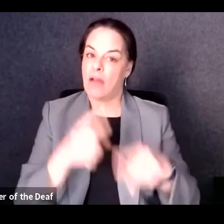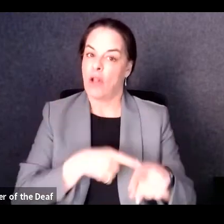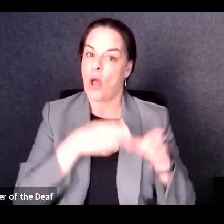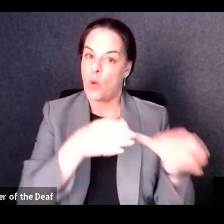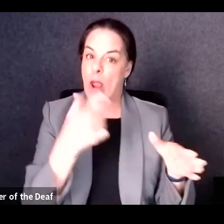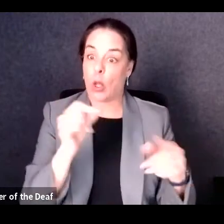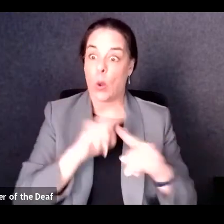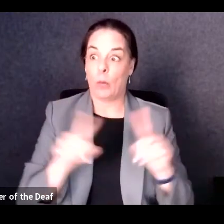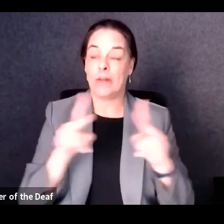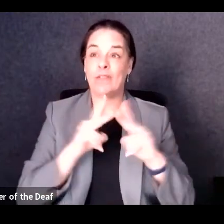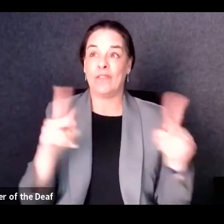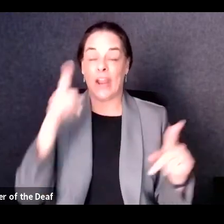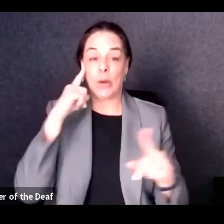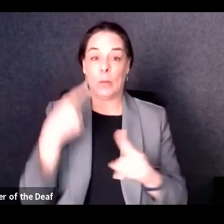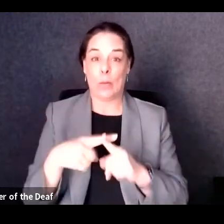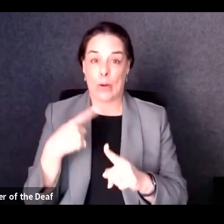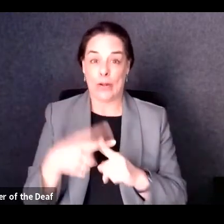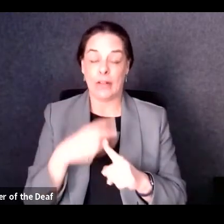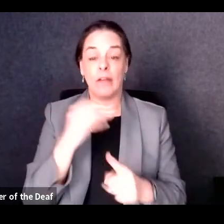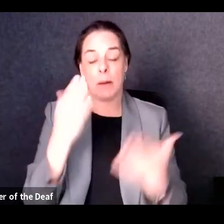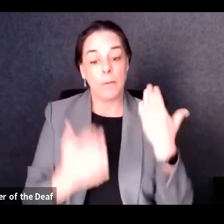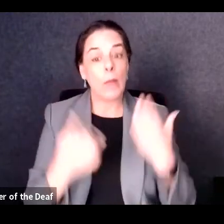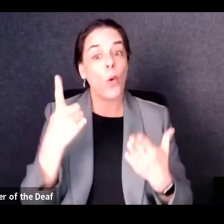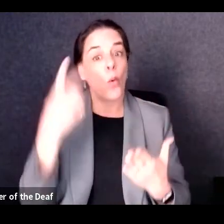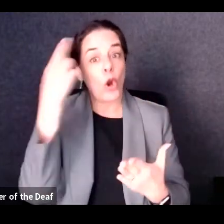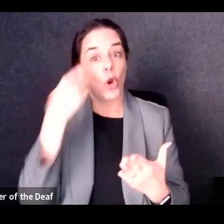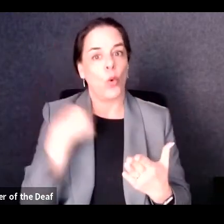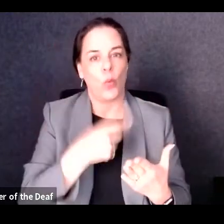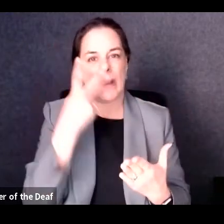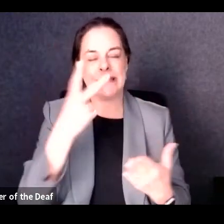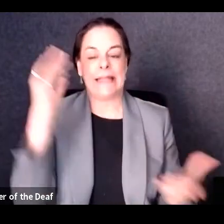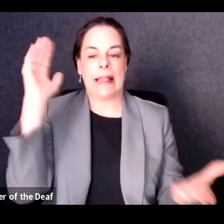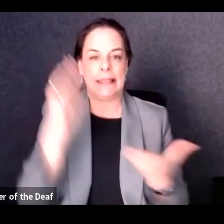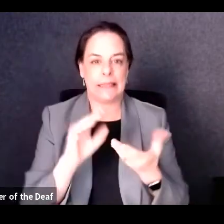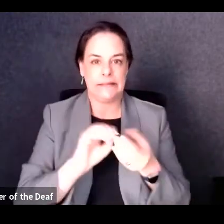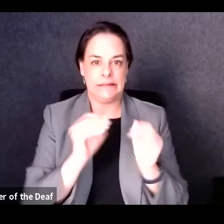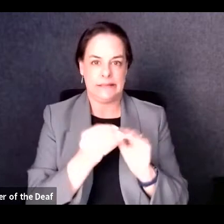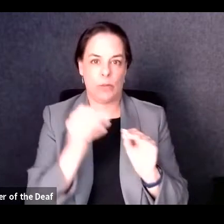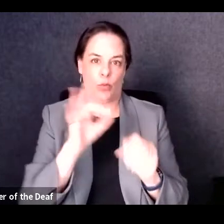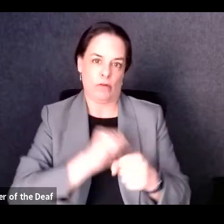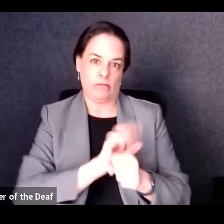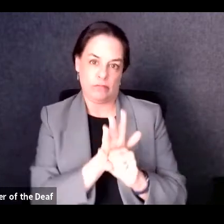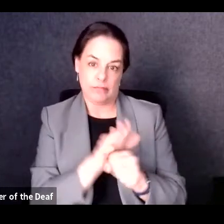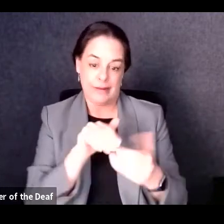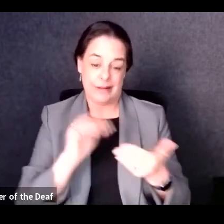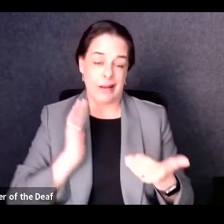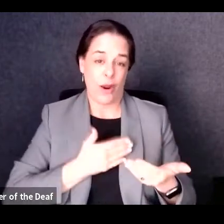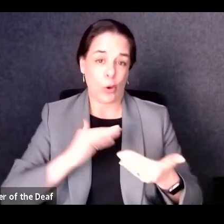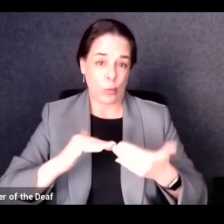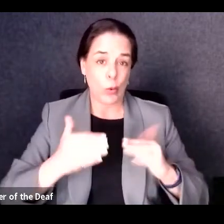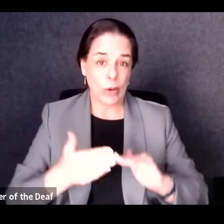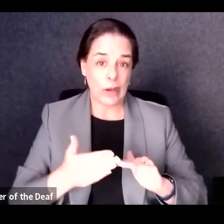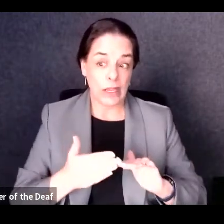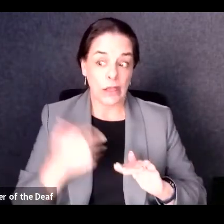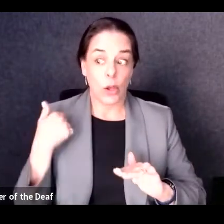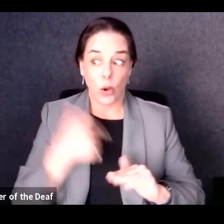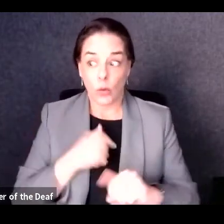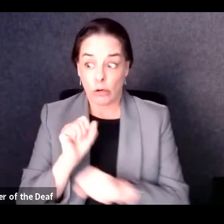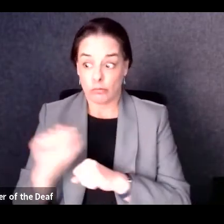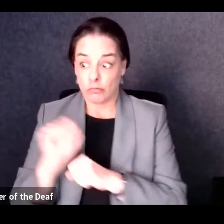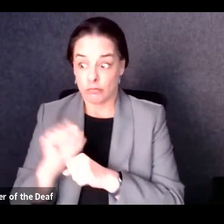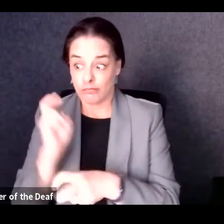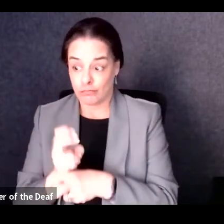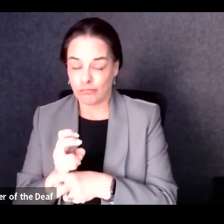encouraging and is likely one of the reasons we are seeing a lower burden of disease across our community. Our efforts are working.